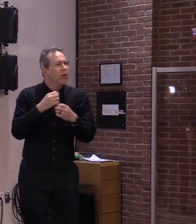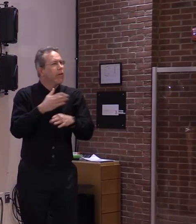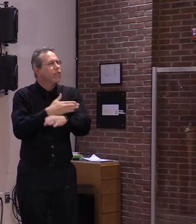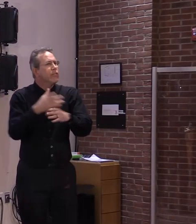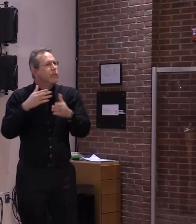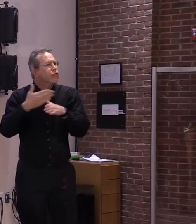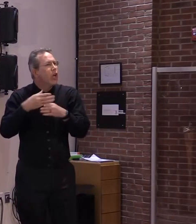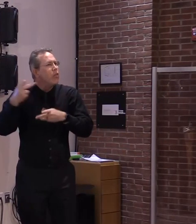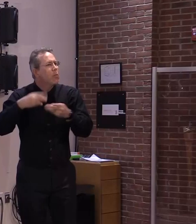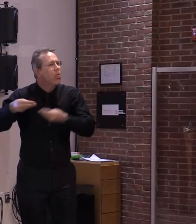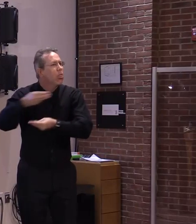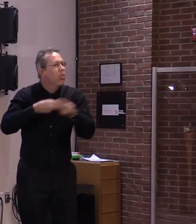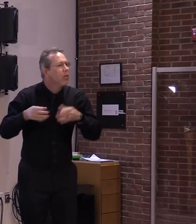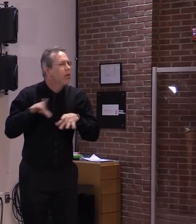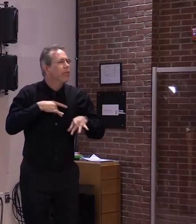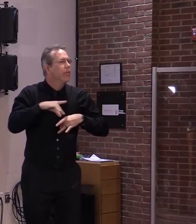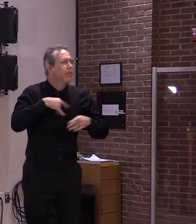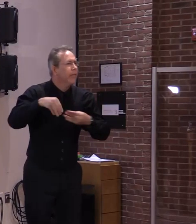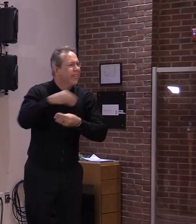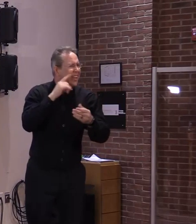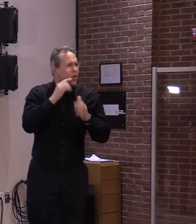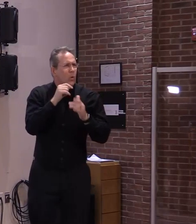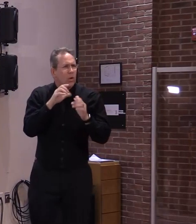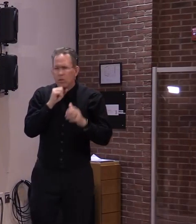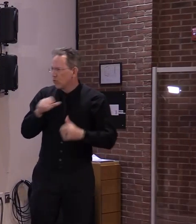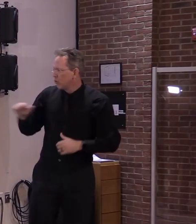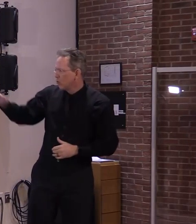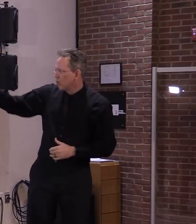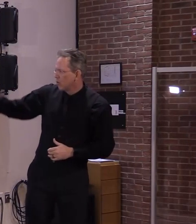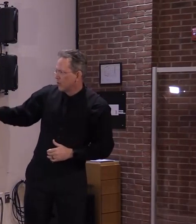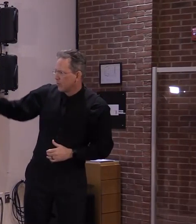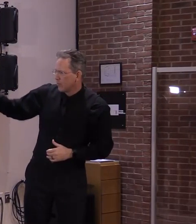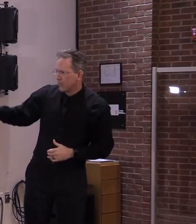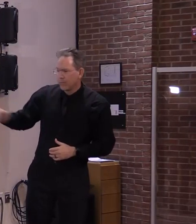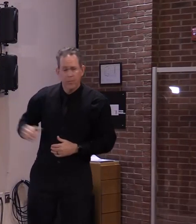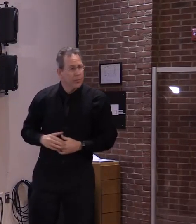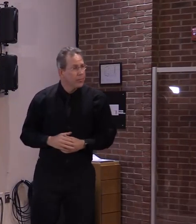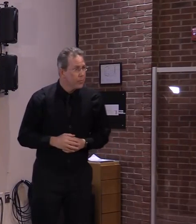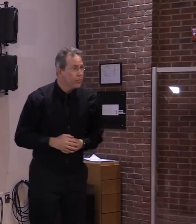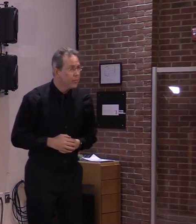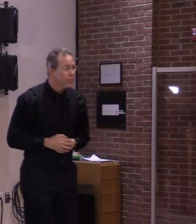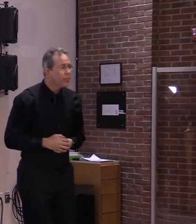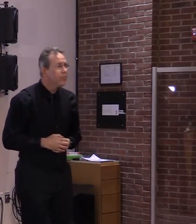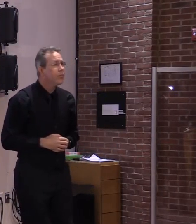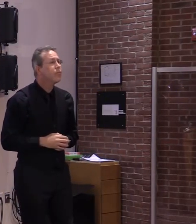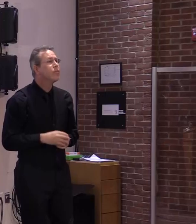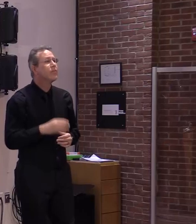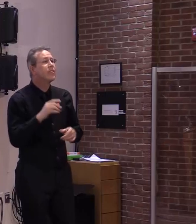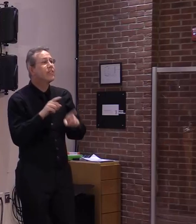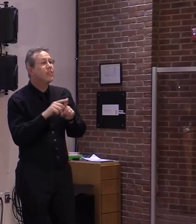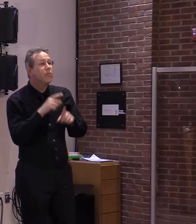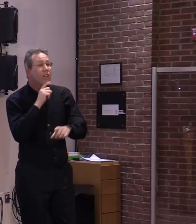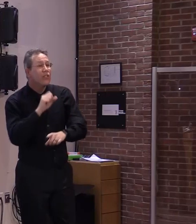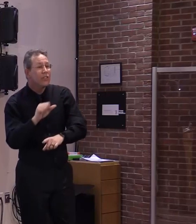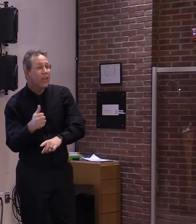20% of our cases so far this year, and the same is true for those 10 to 19 years old as